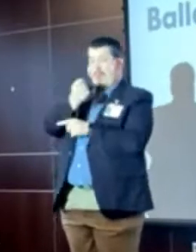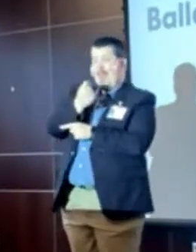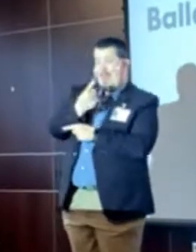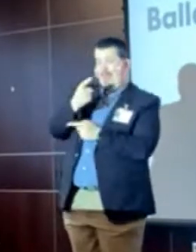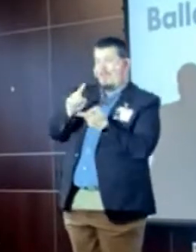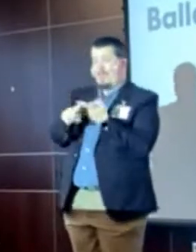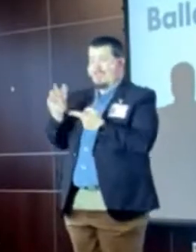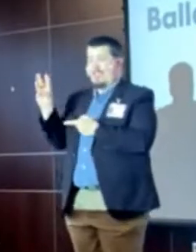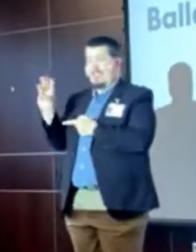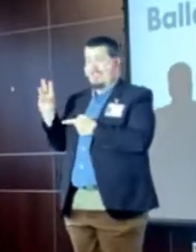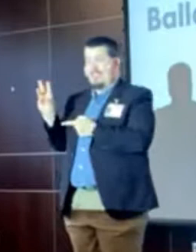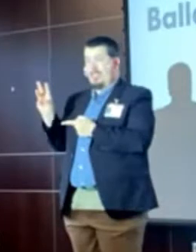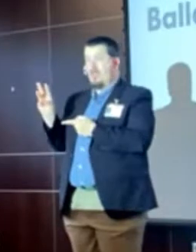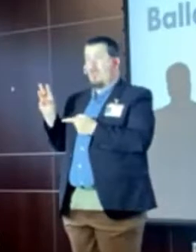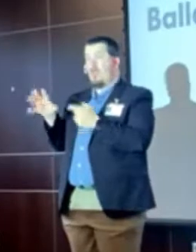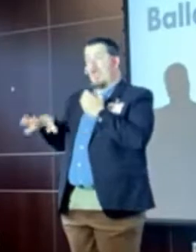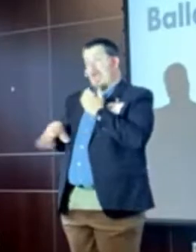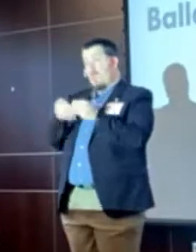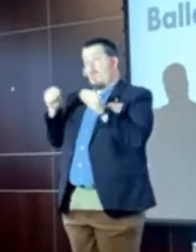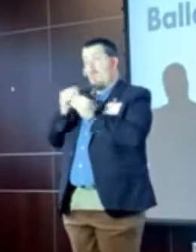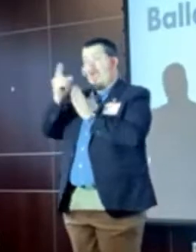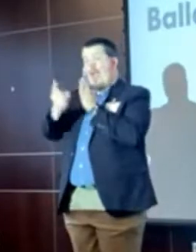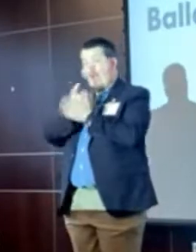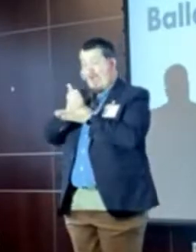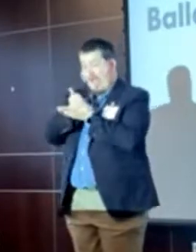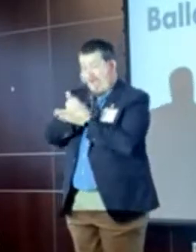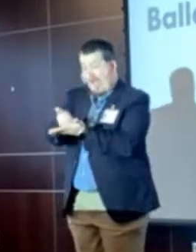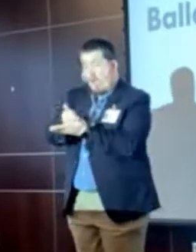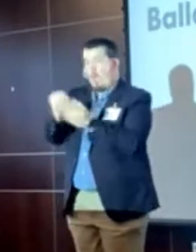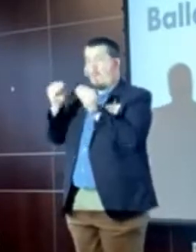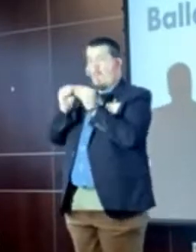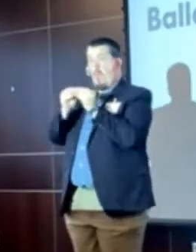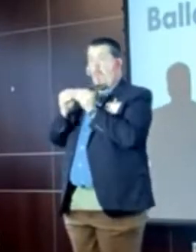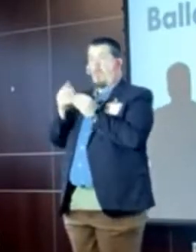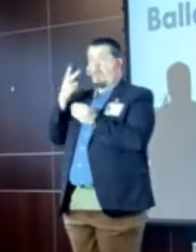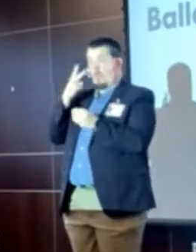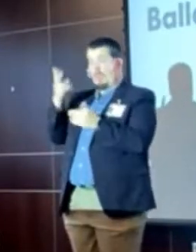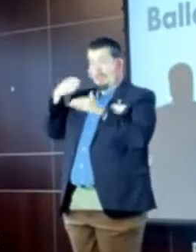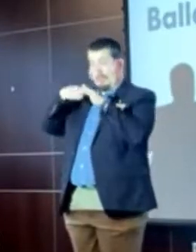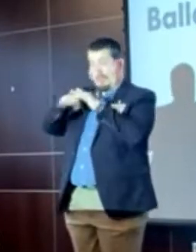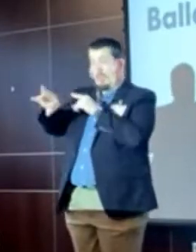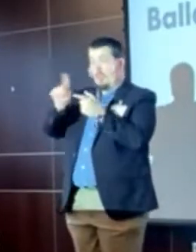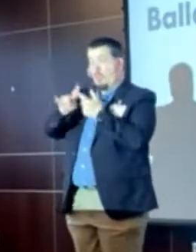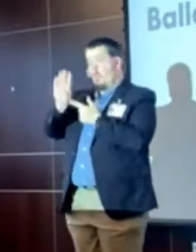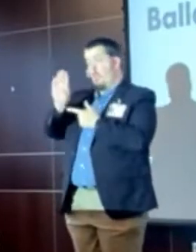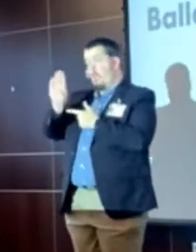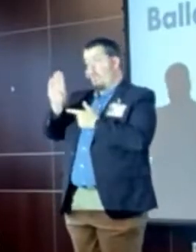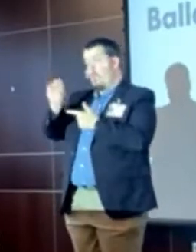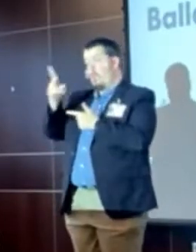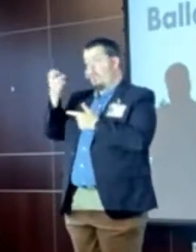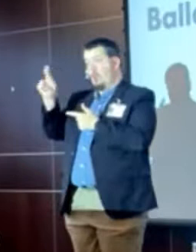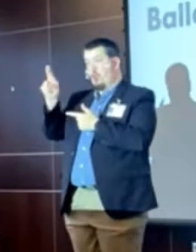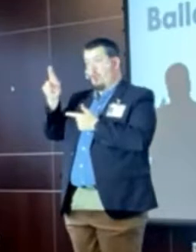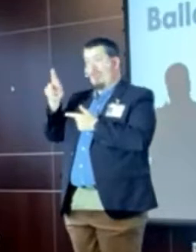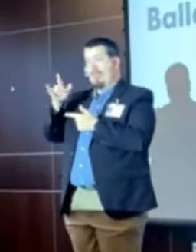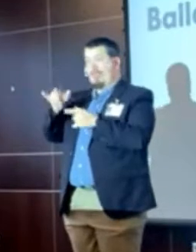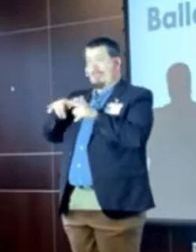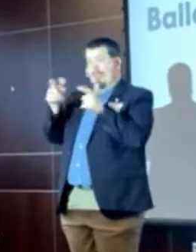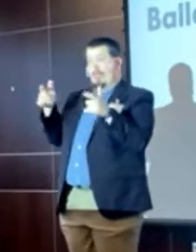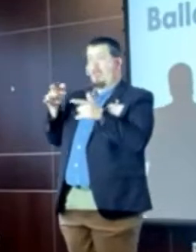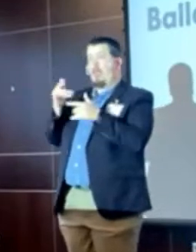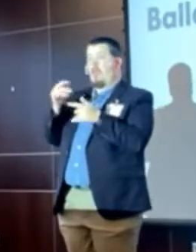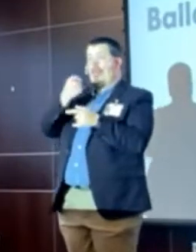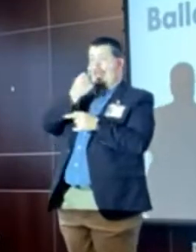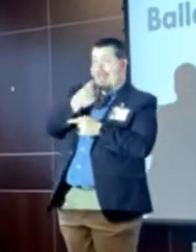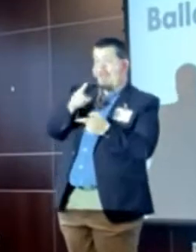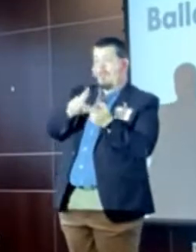11 to 6. We did expand those hours to help meet this demand as we go into the booster doses. We've expanded those hours, so it's 11